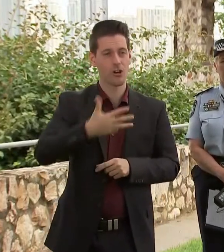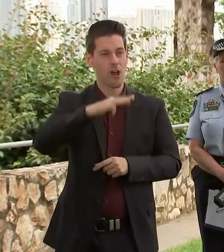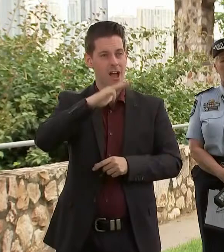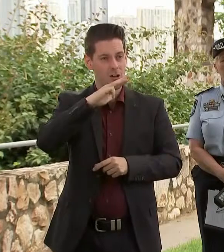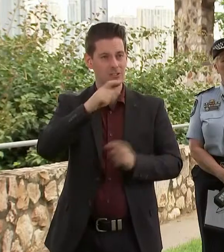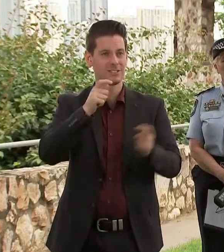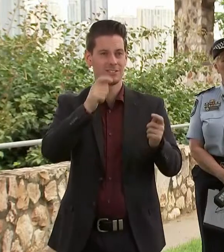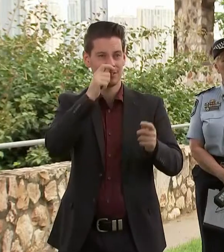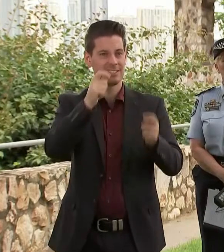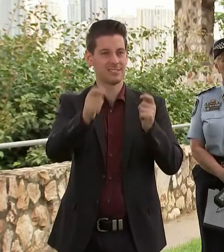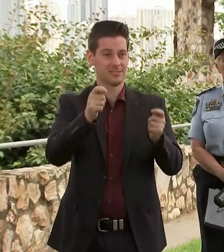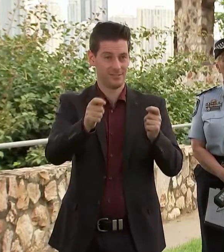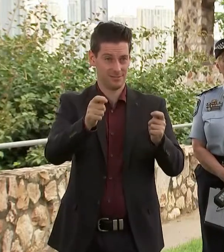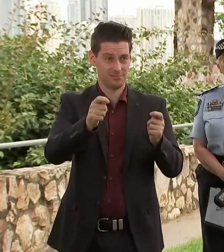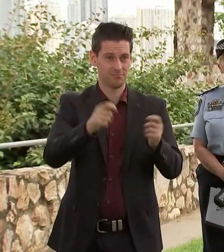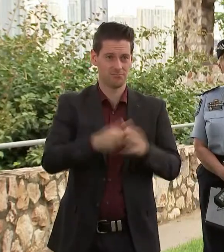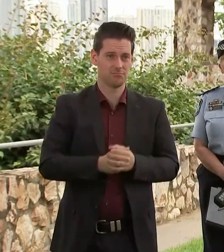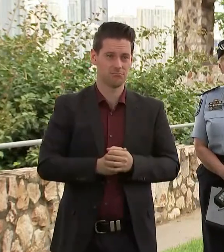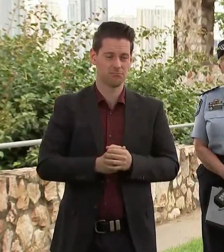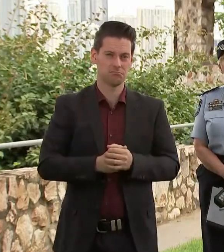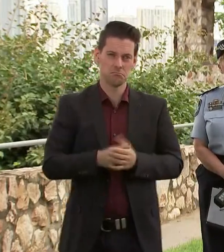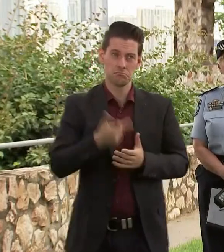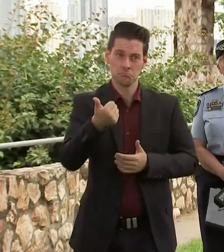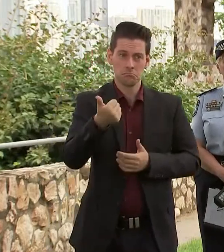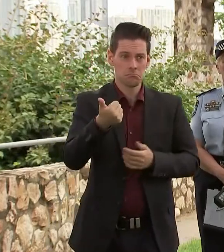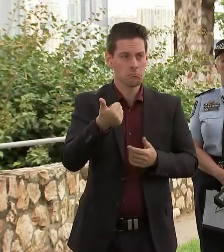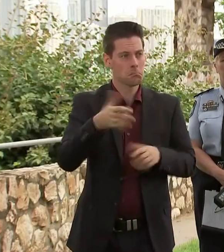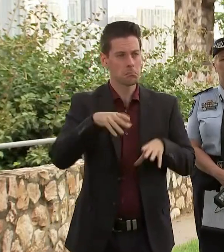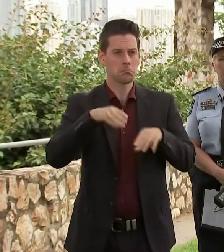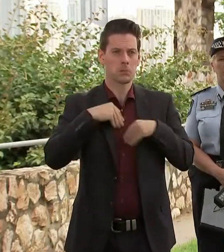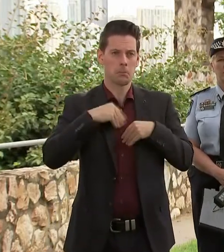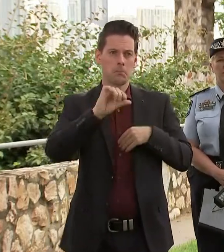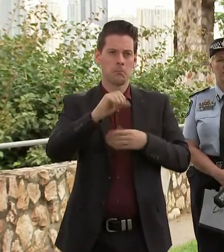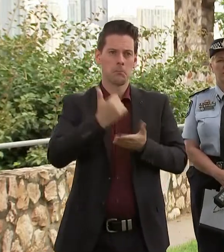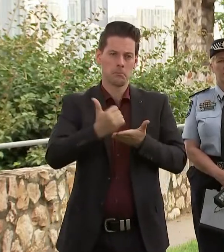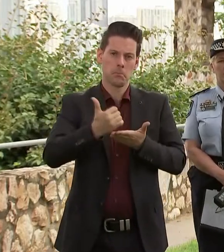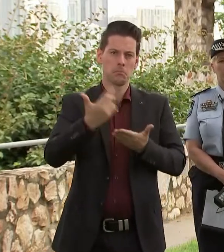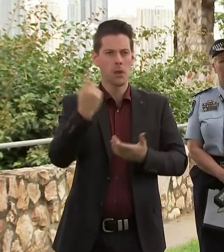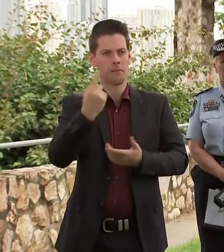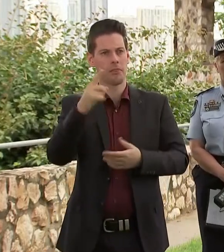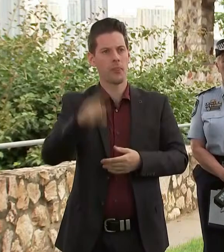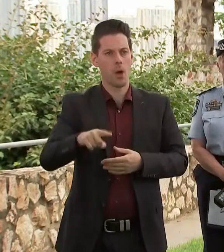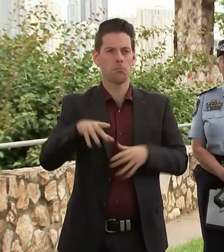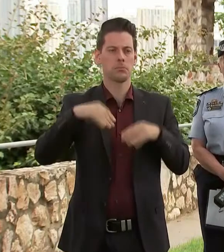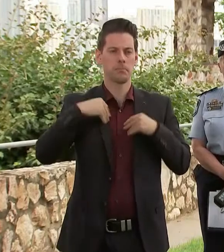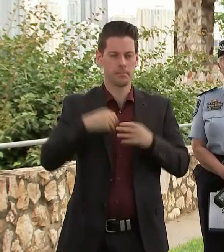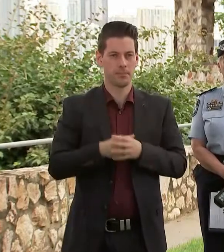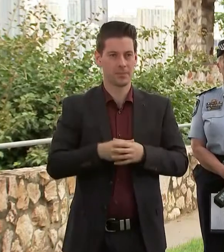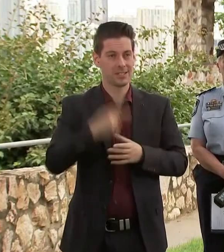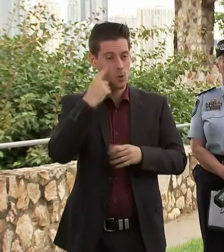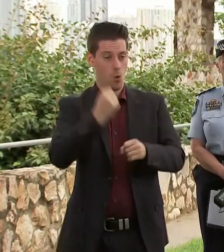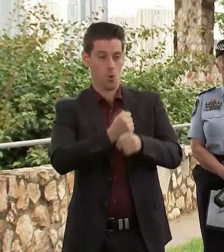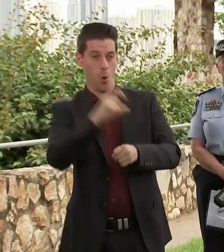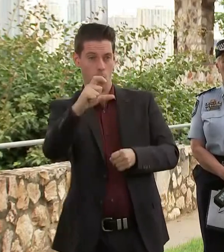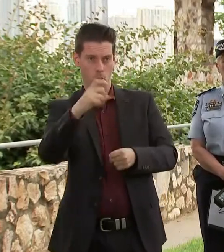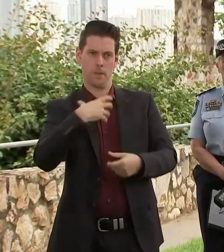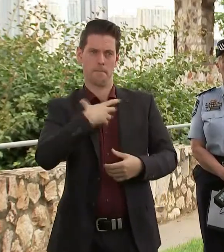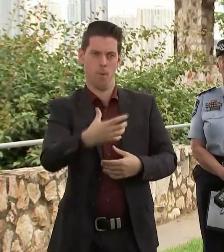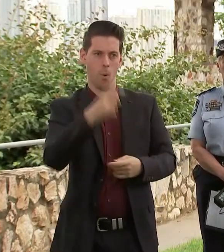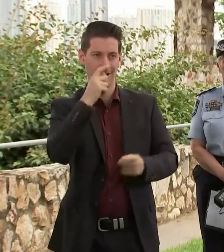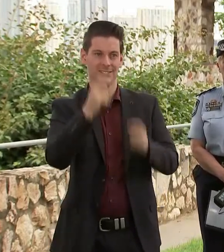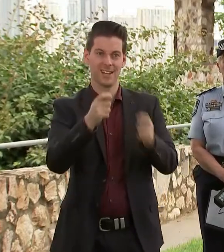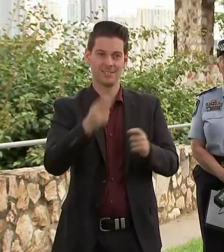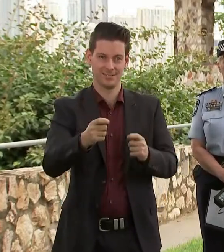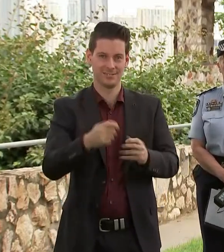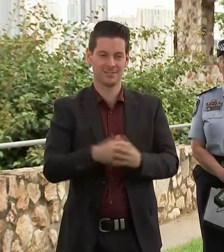11,918 tests done. So that's a reasonable number. We've also seen an uptick in the Gold Coast, where we've seen